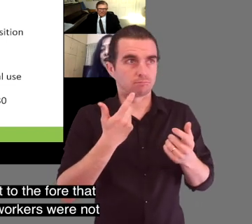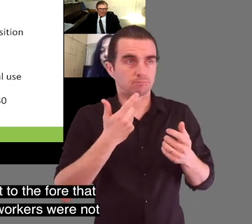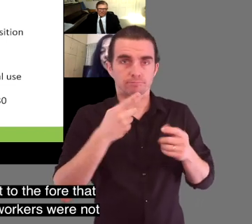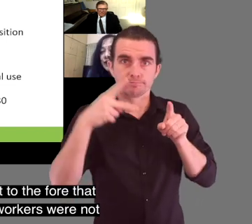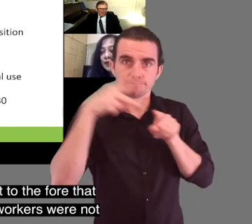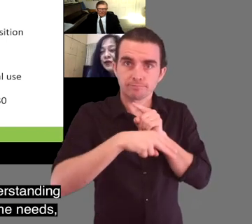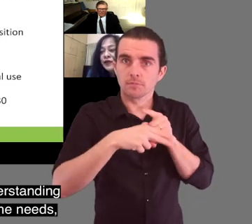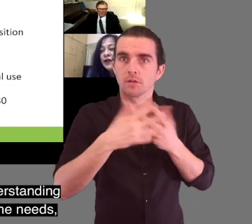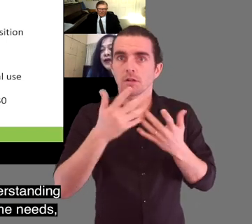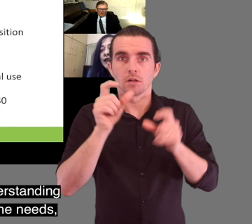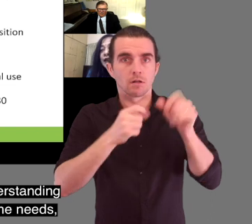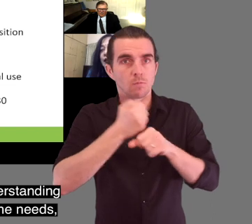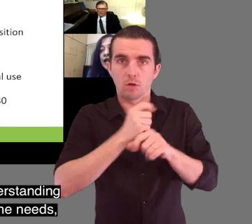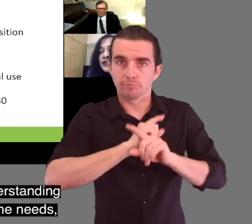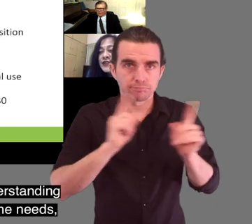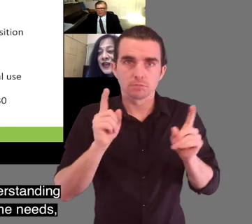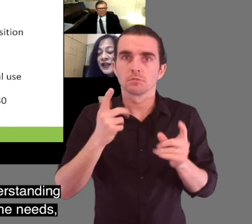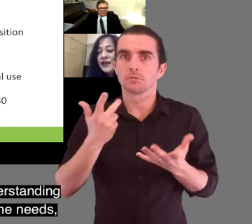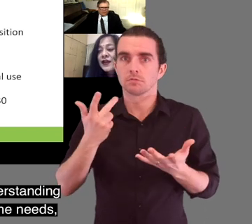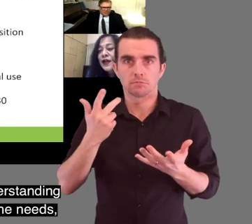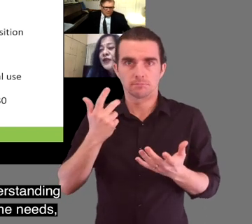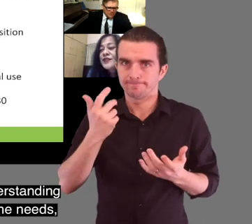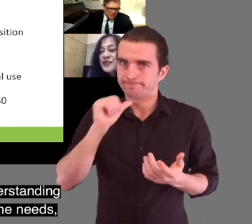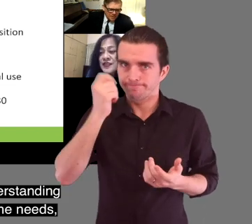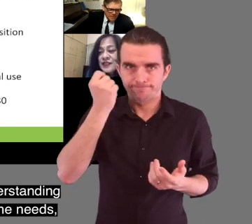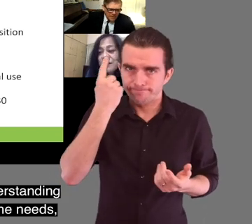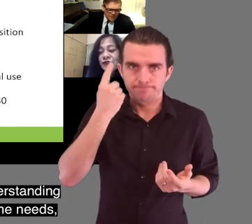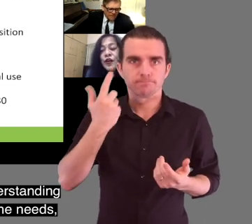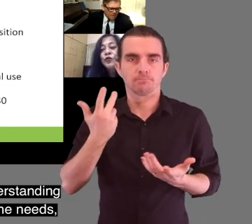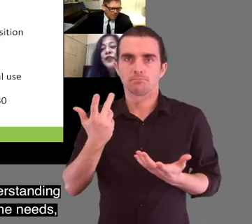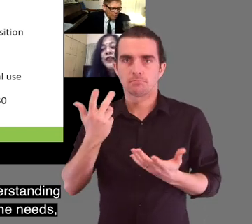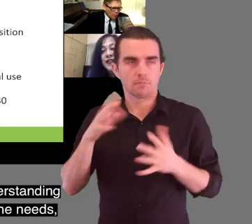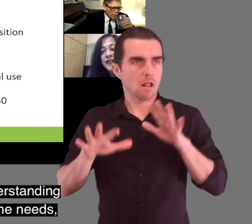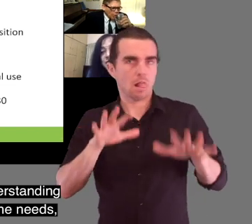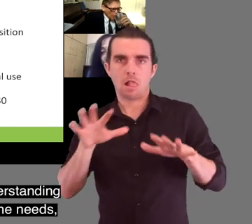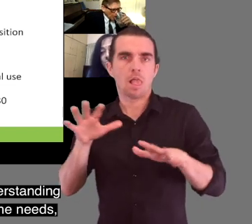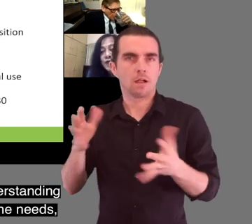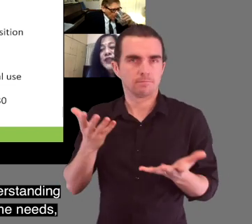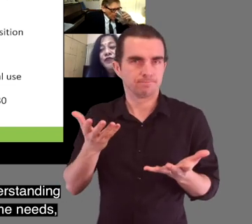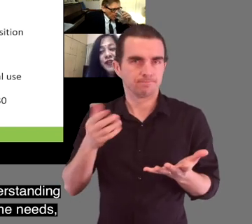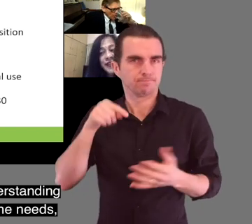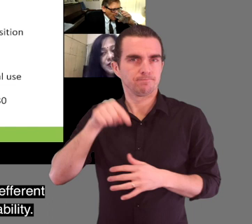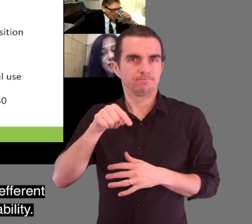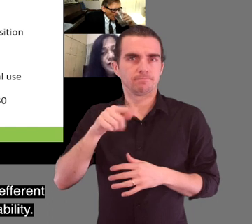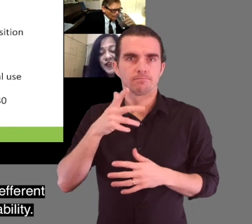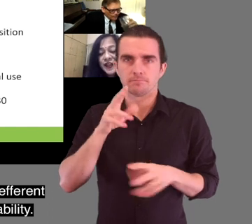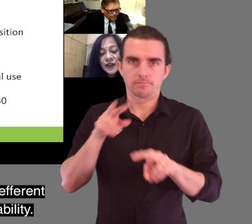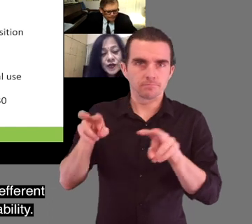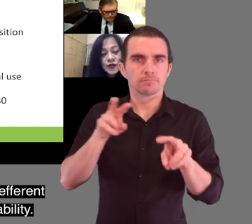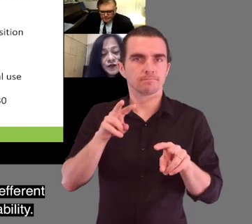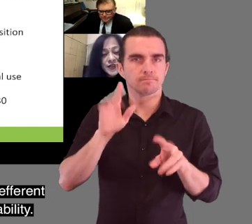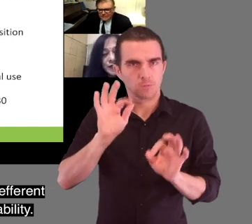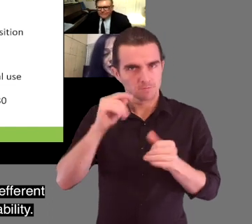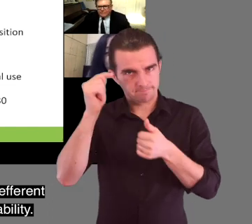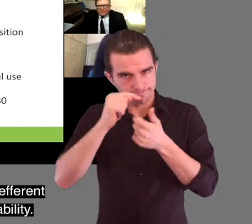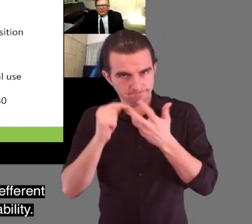very comfortable in understanding and being sensitive to the needs of specific needs of different categories